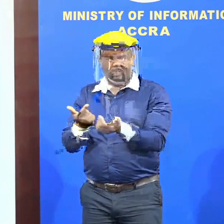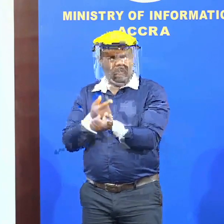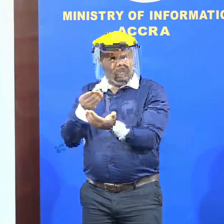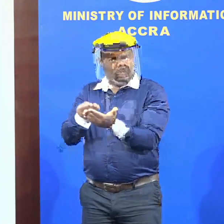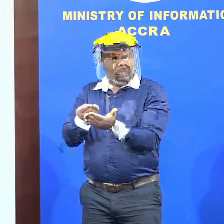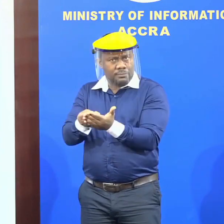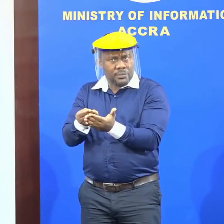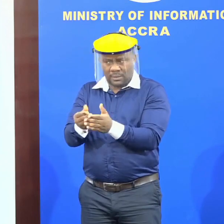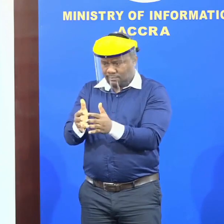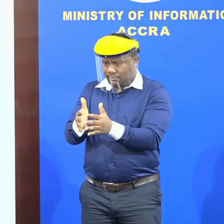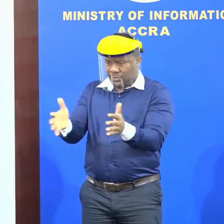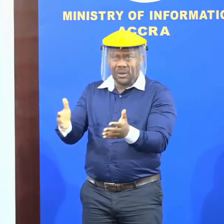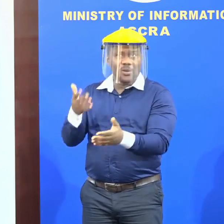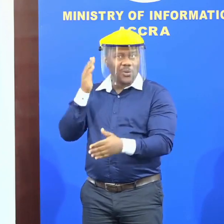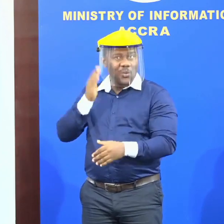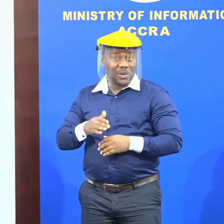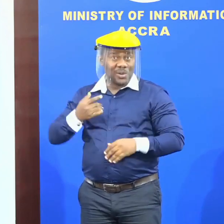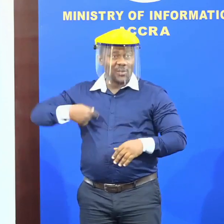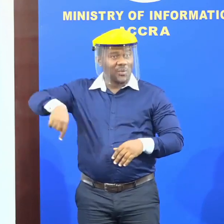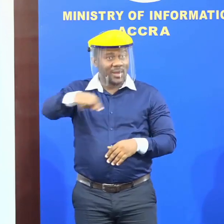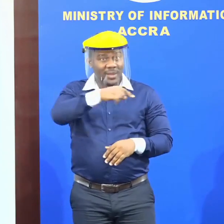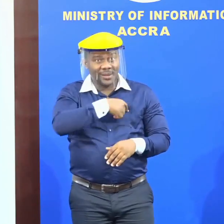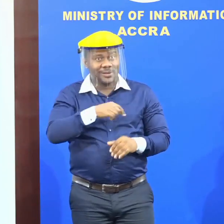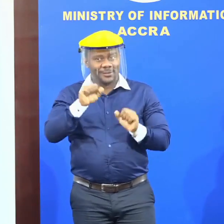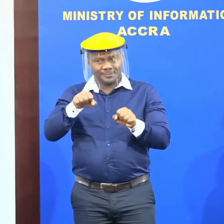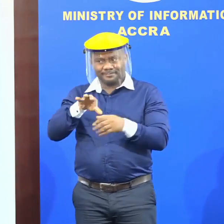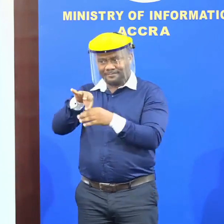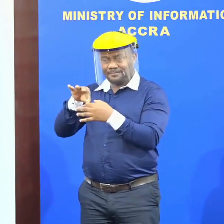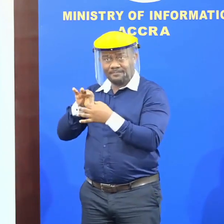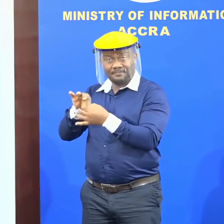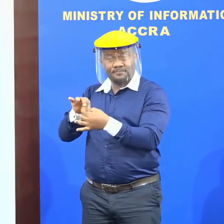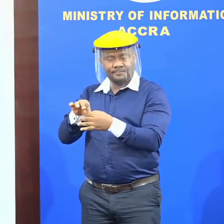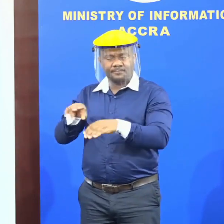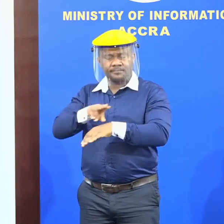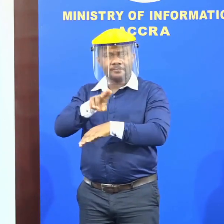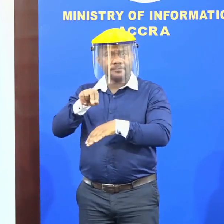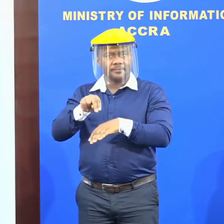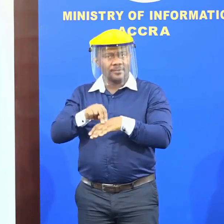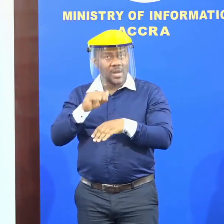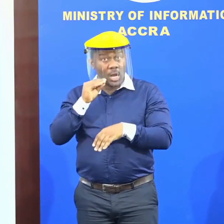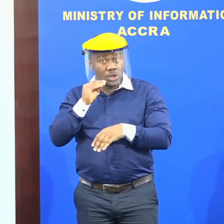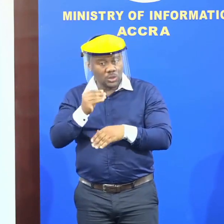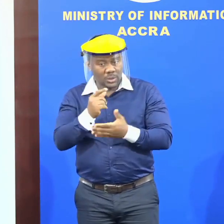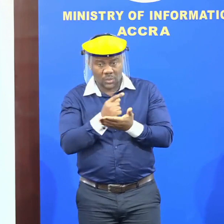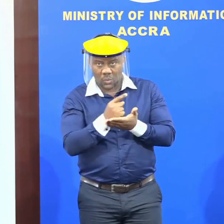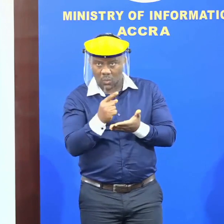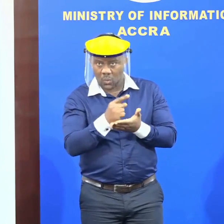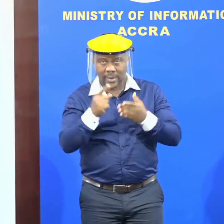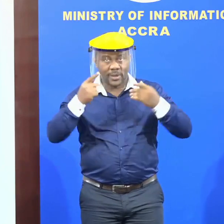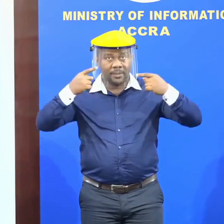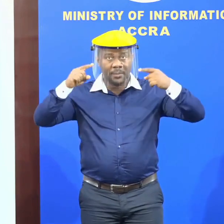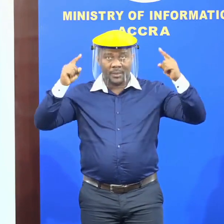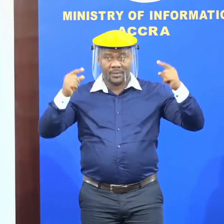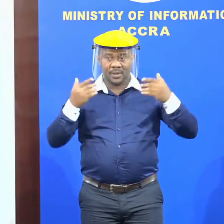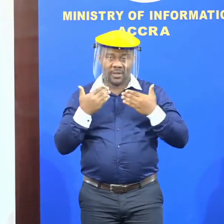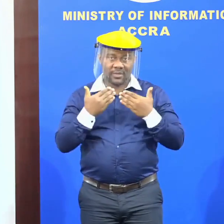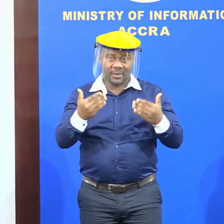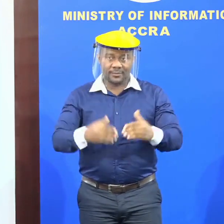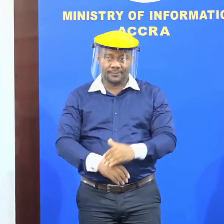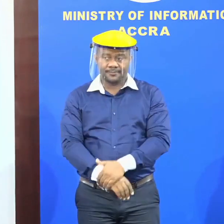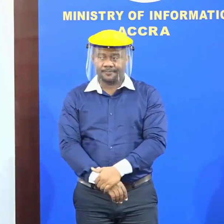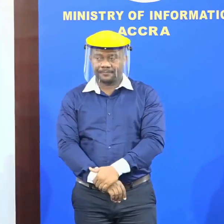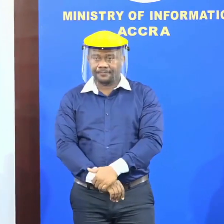rely on this industry will join and make sure that the National Chocolate Week is a success and will help grow Ghana. Thank you. Thank